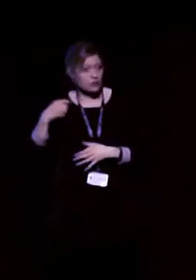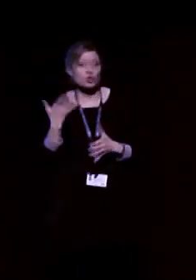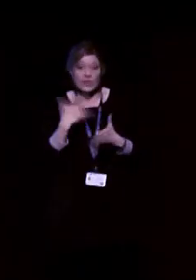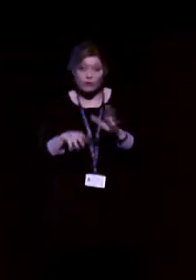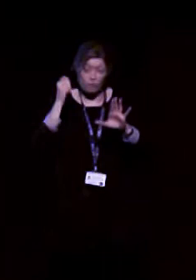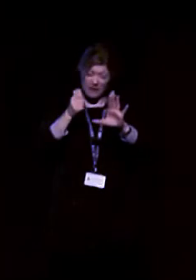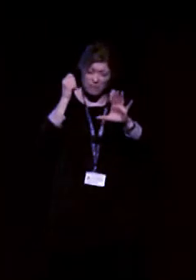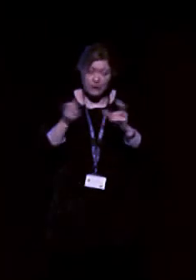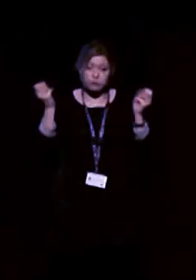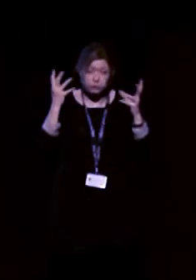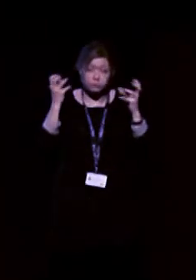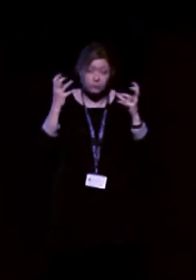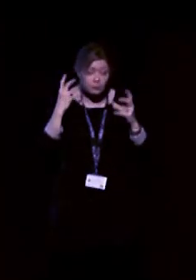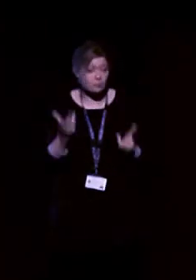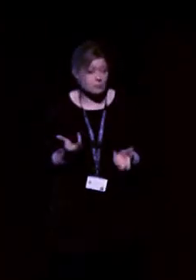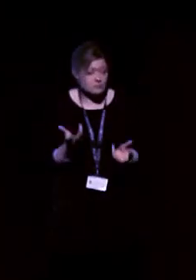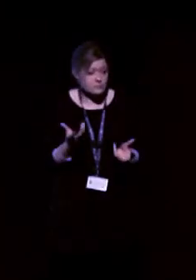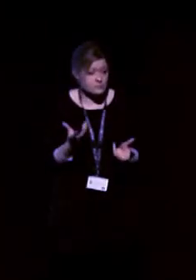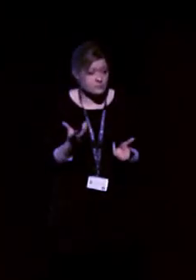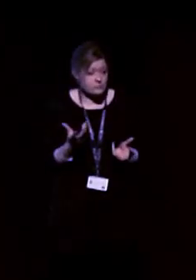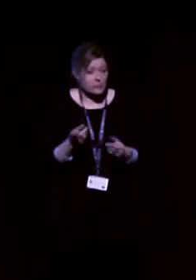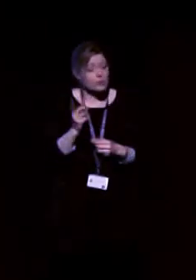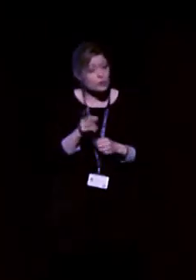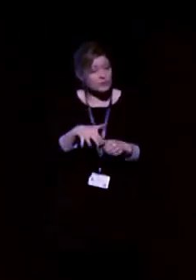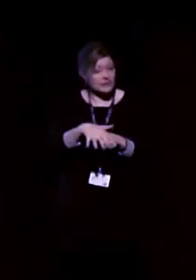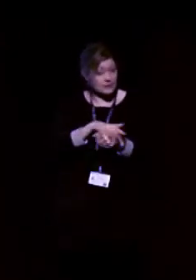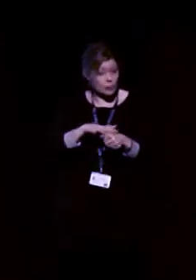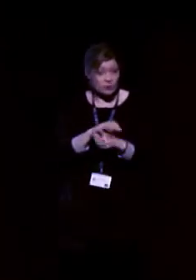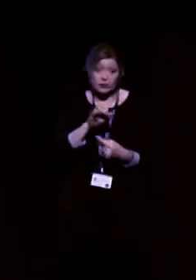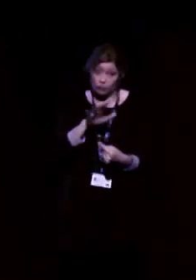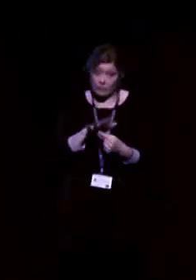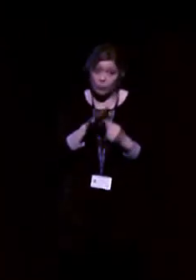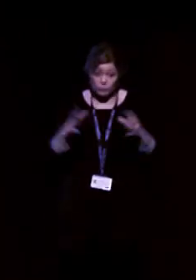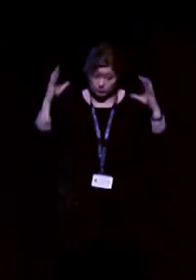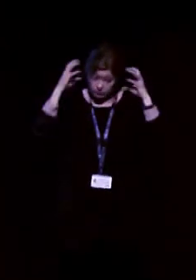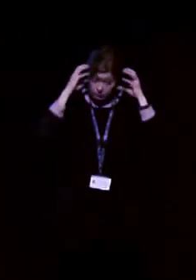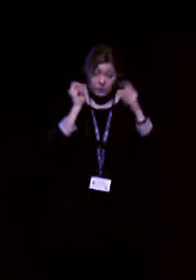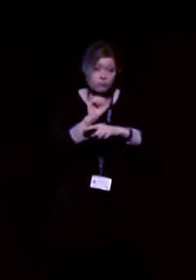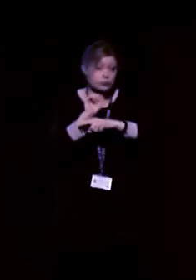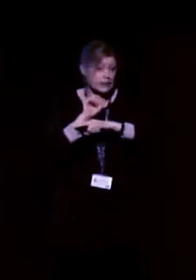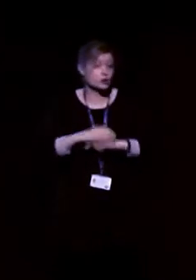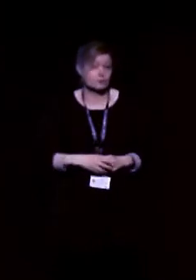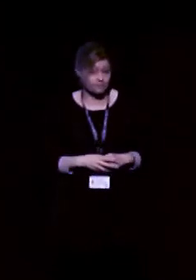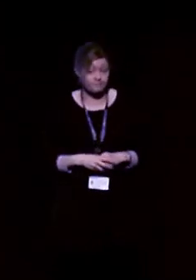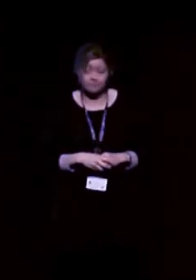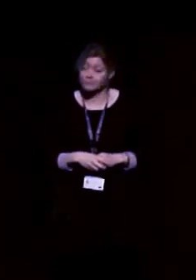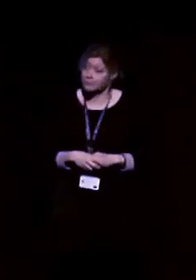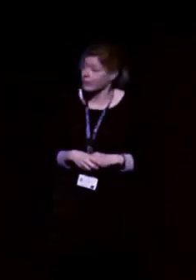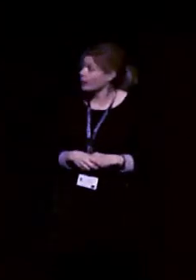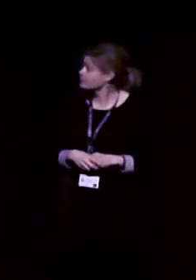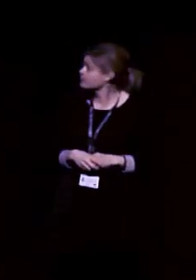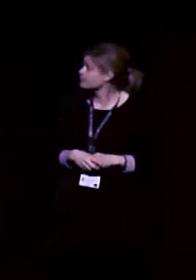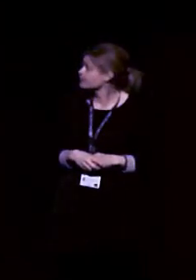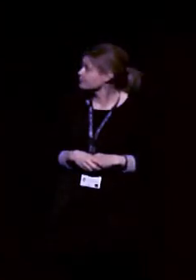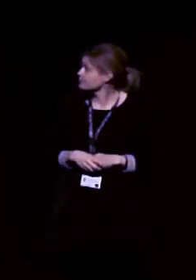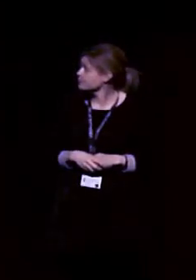impulse noise. So in that situation, it's imperative to use protection. Other such noise